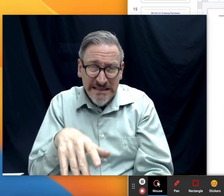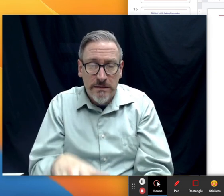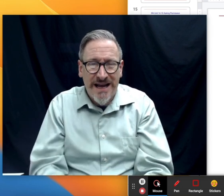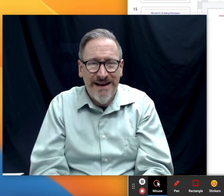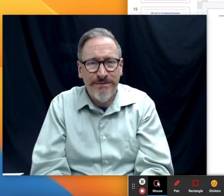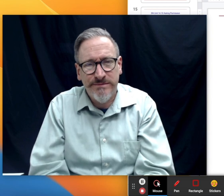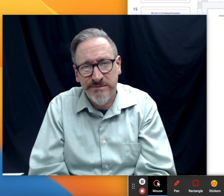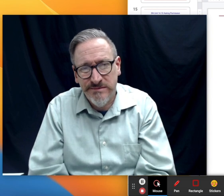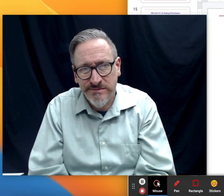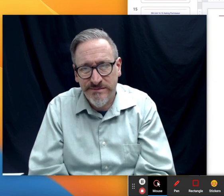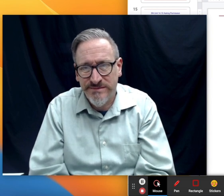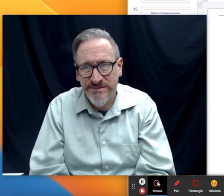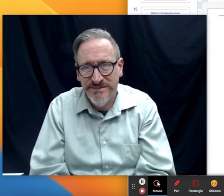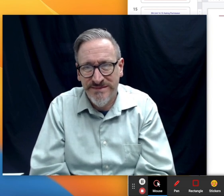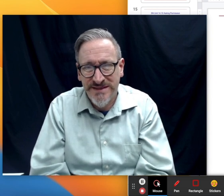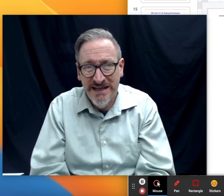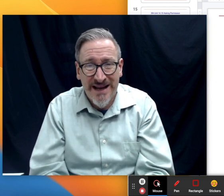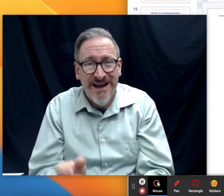And